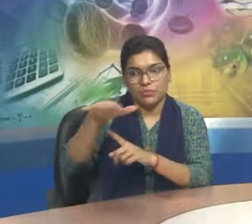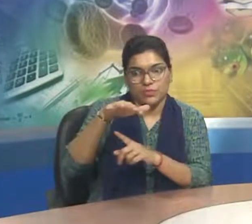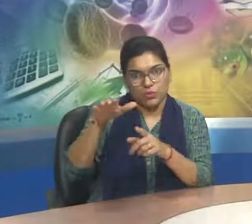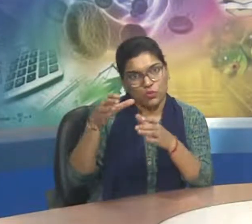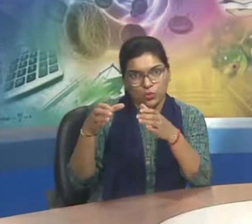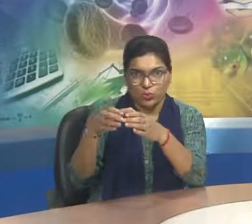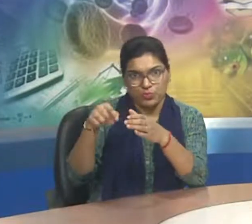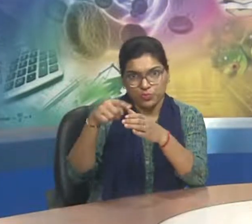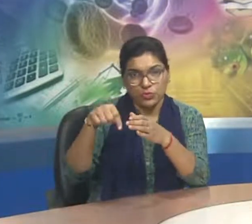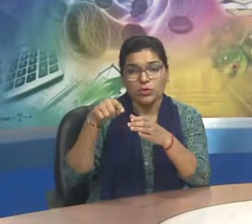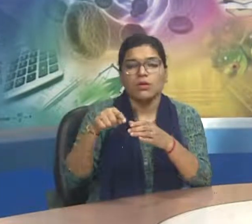structure